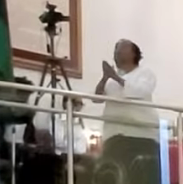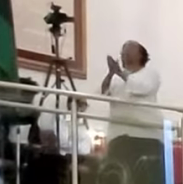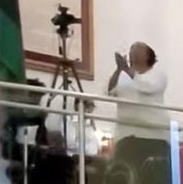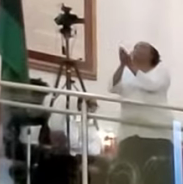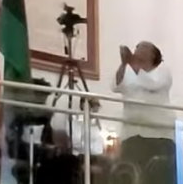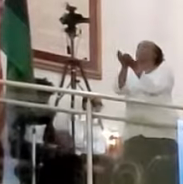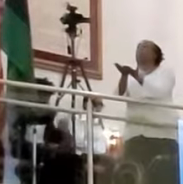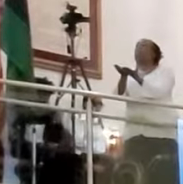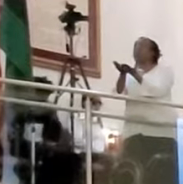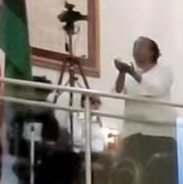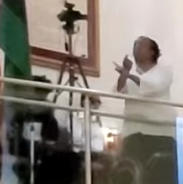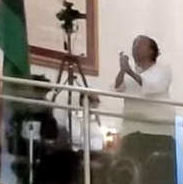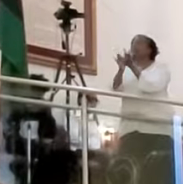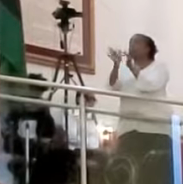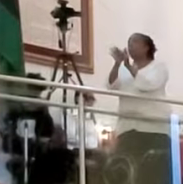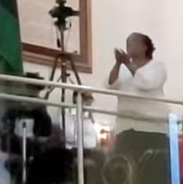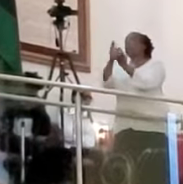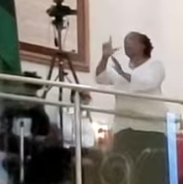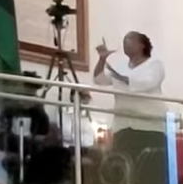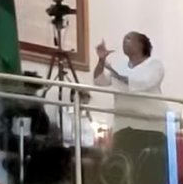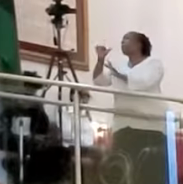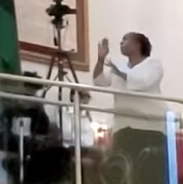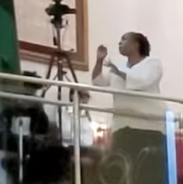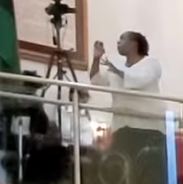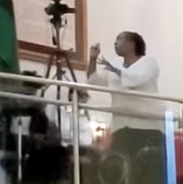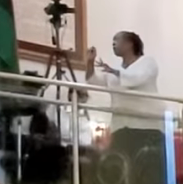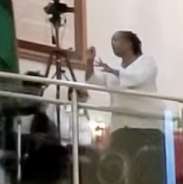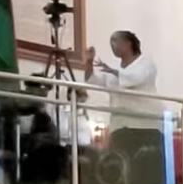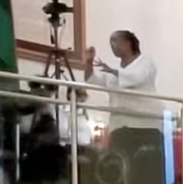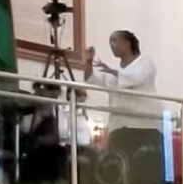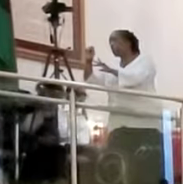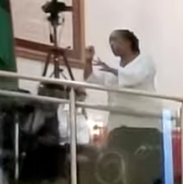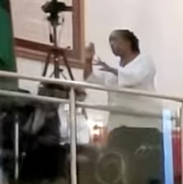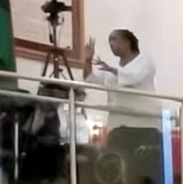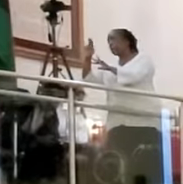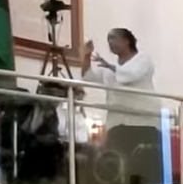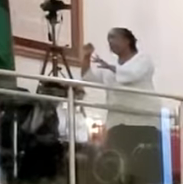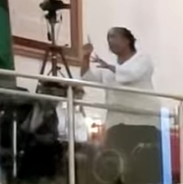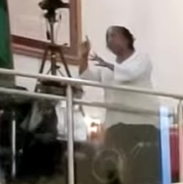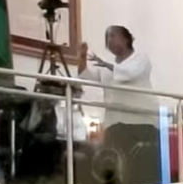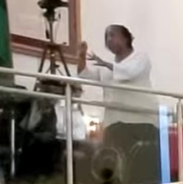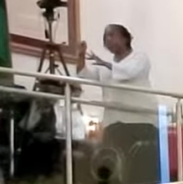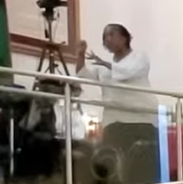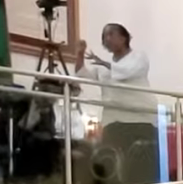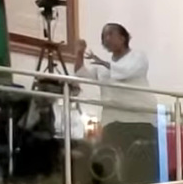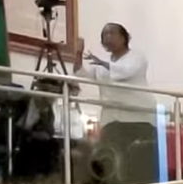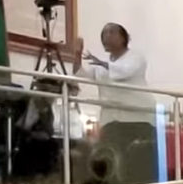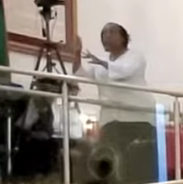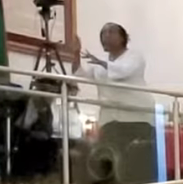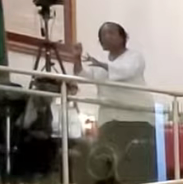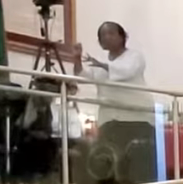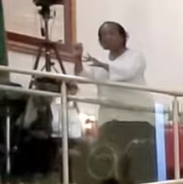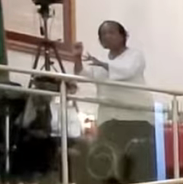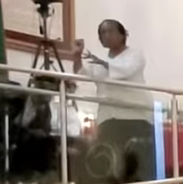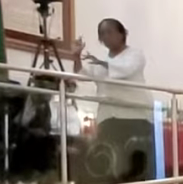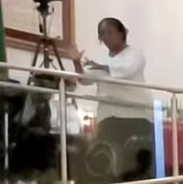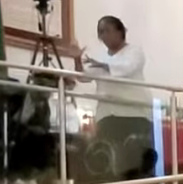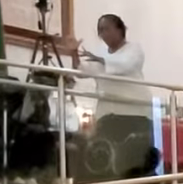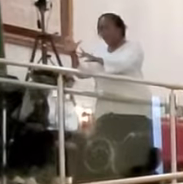of Lamentation. No doubt. Because like many of the blues songs, the Book of Lamentations